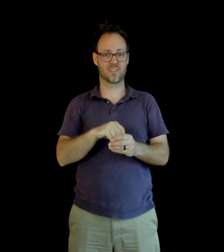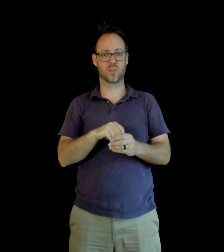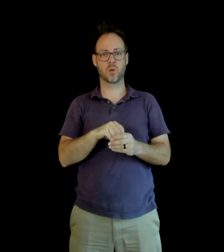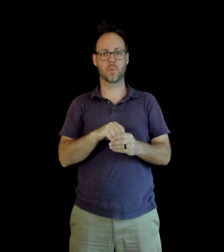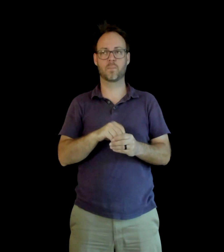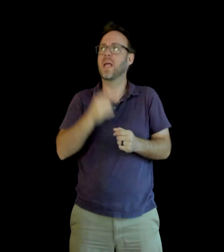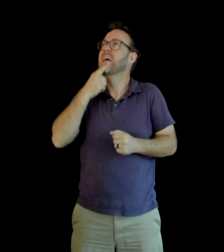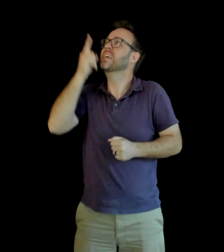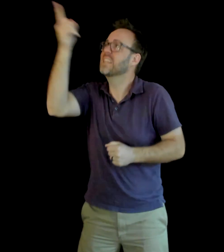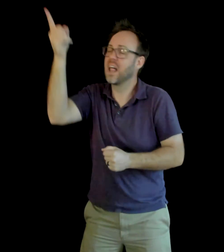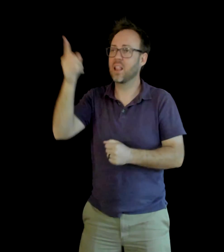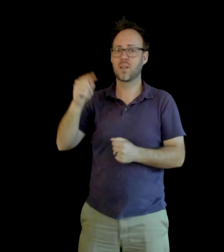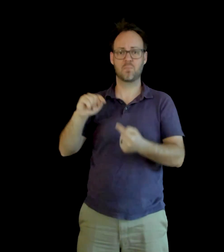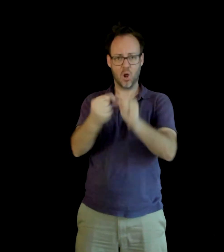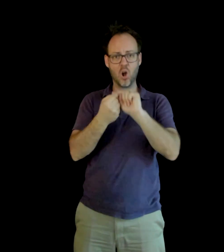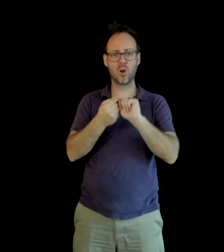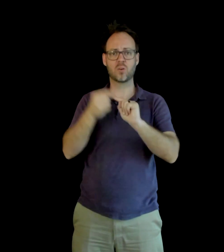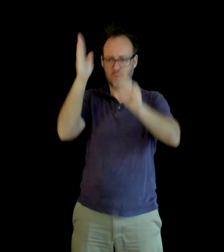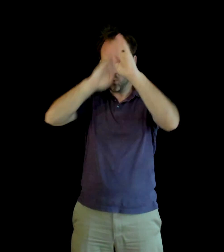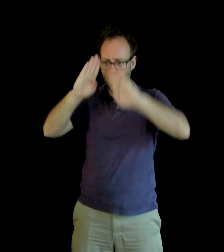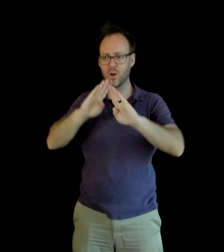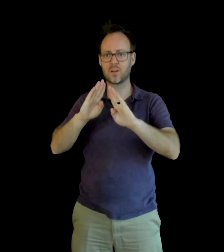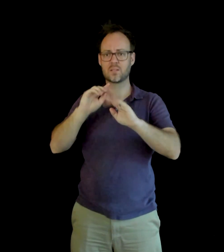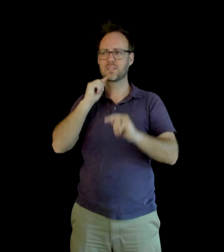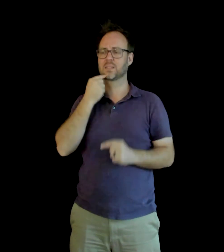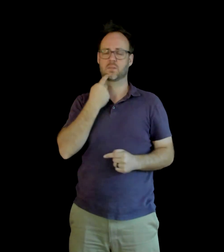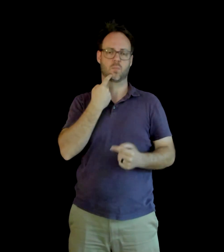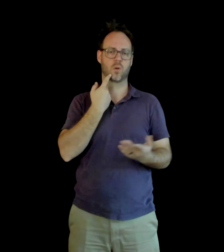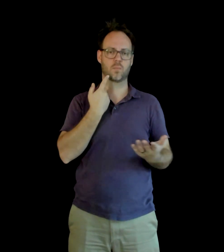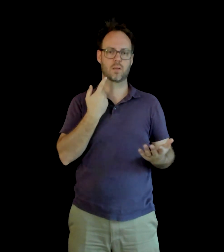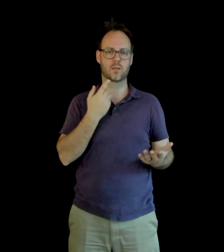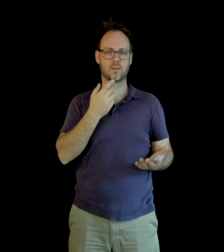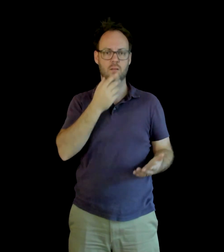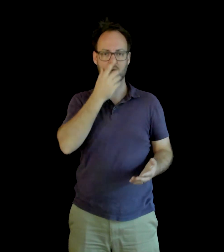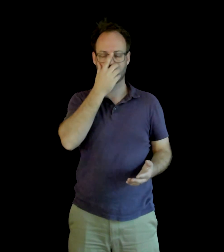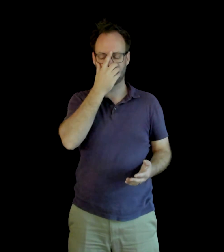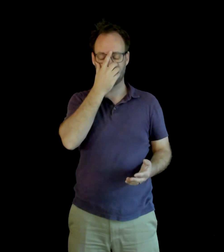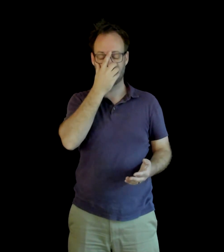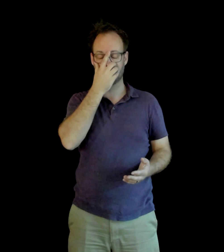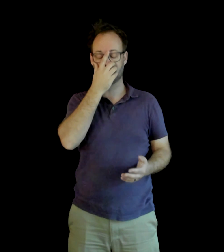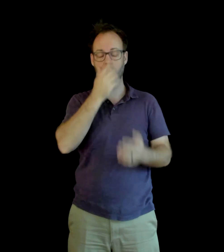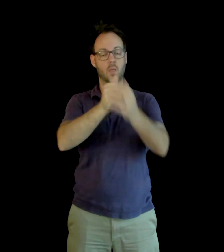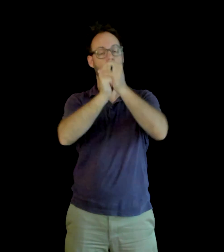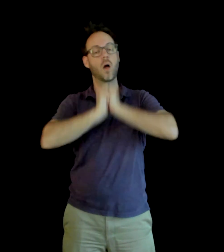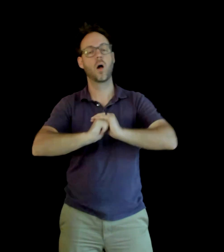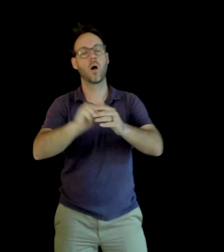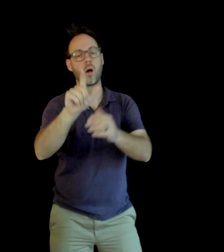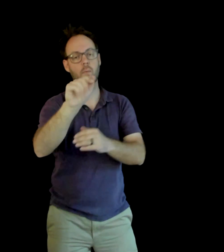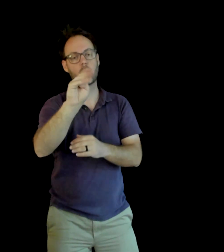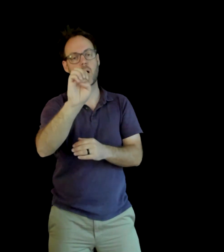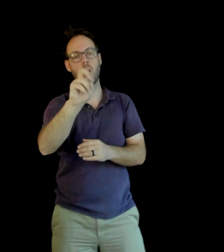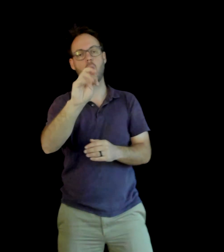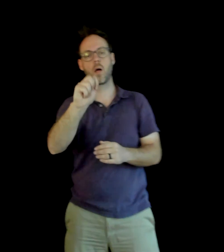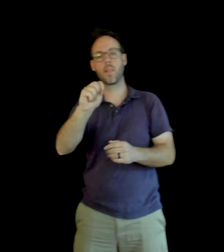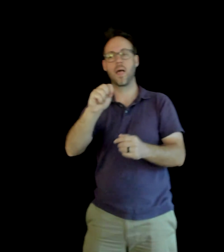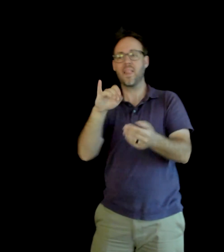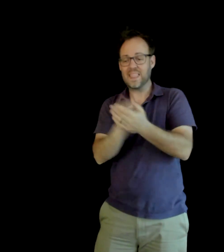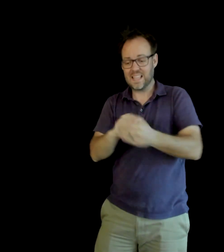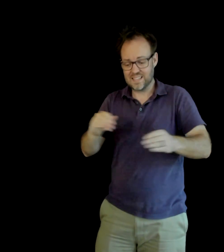can tell him your hurt, your worries, and your disappointments. A prayer of lament is an act